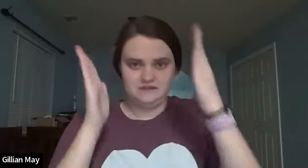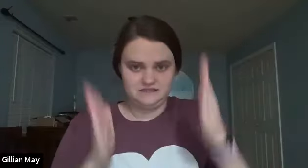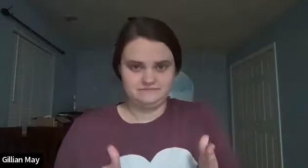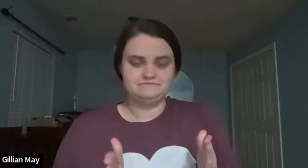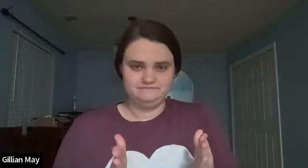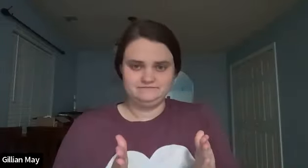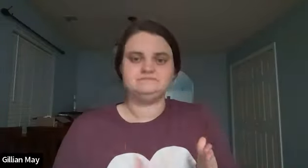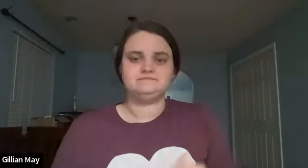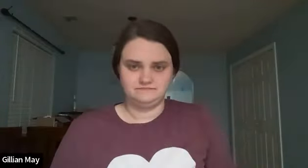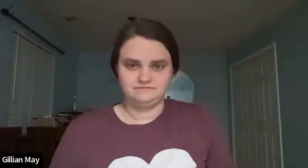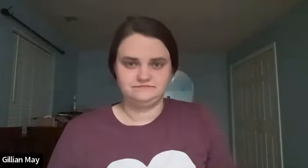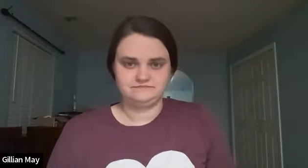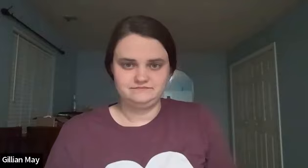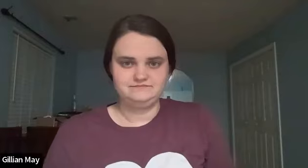artist. And